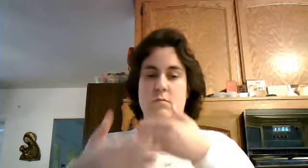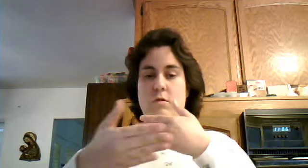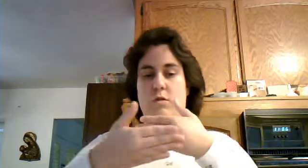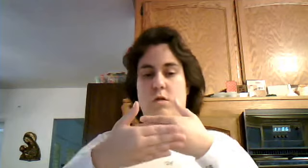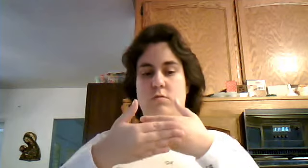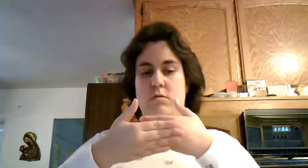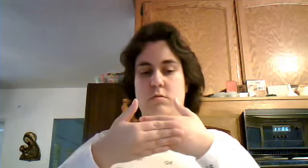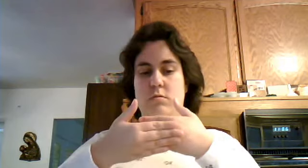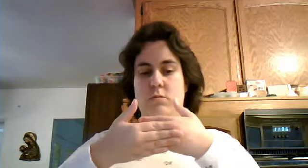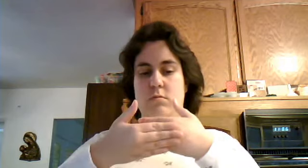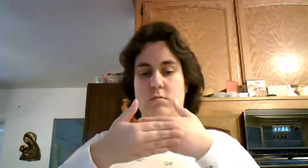Close.